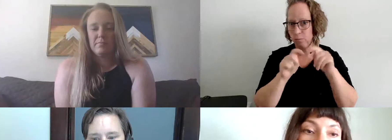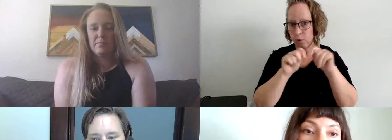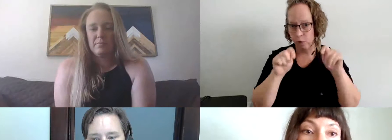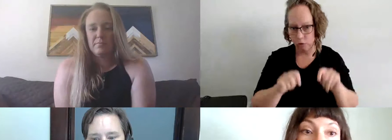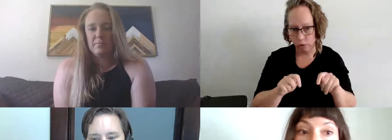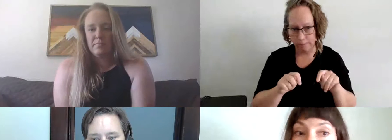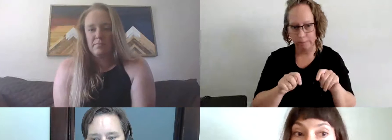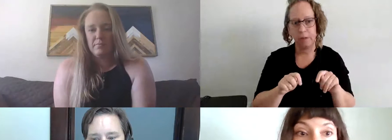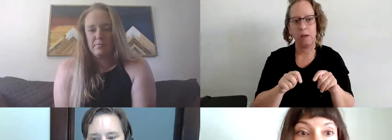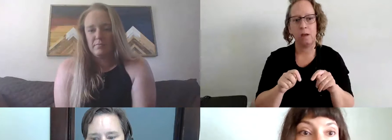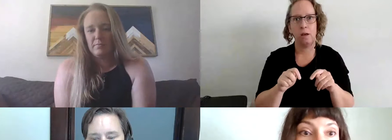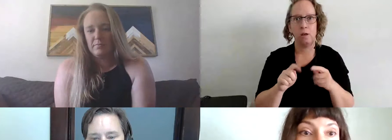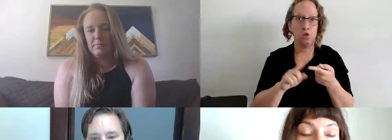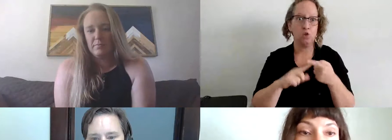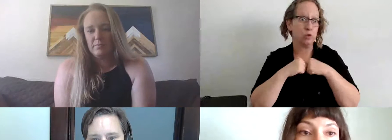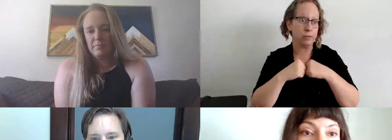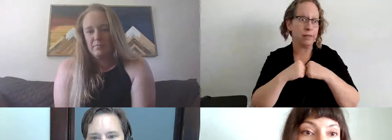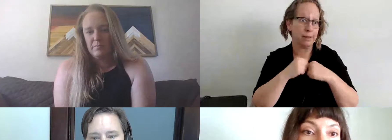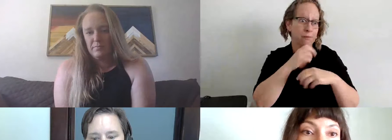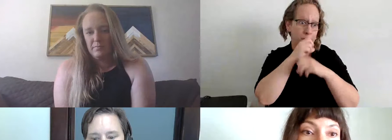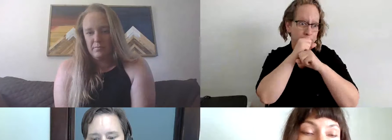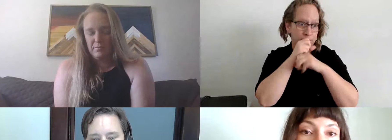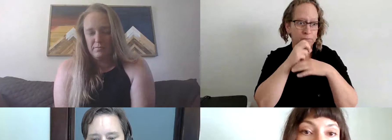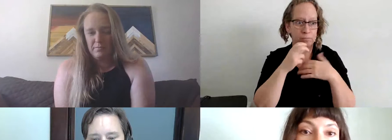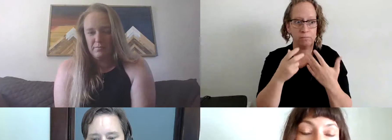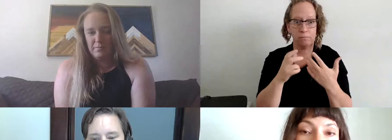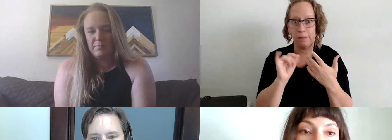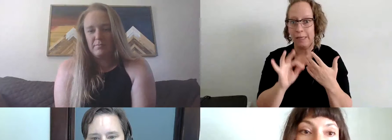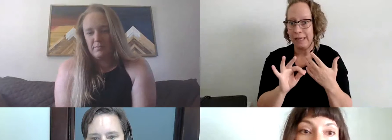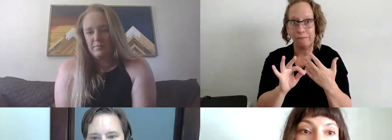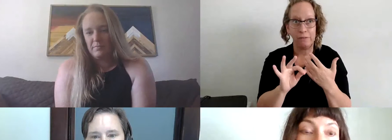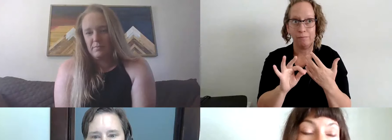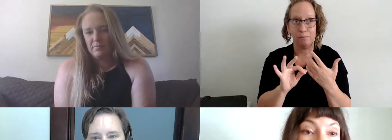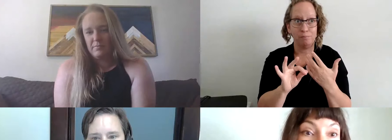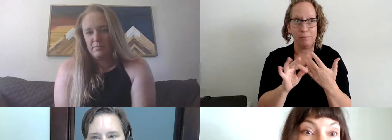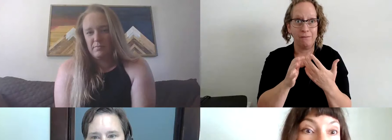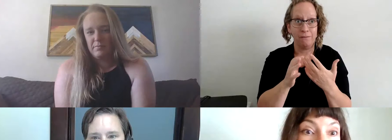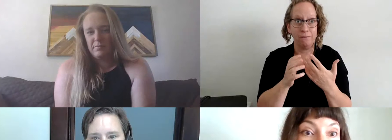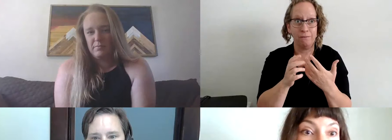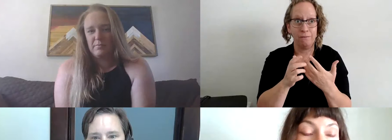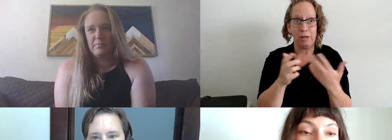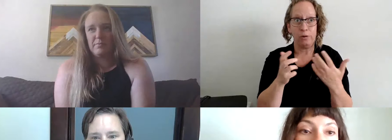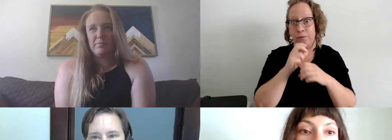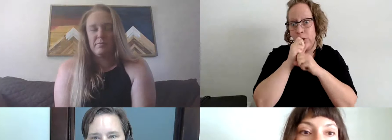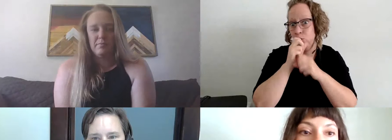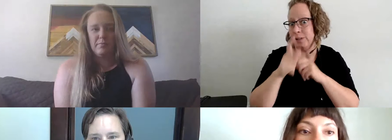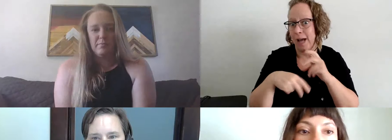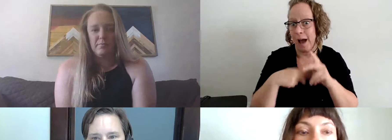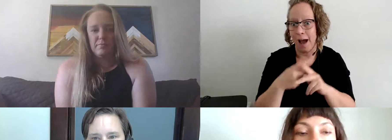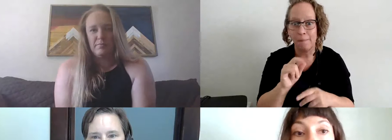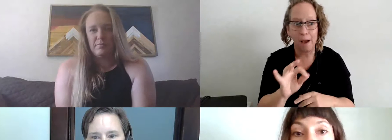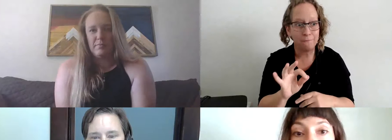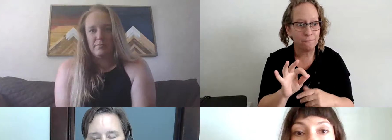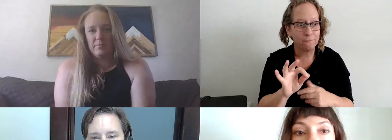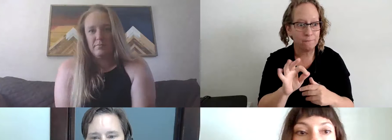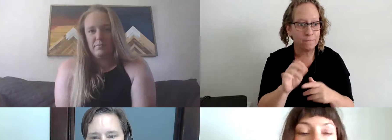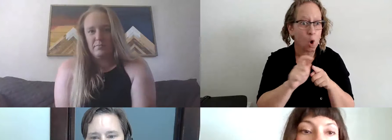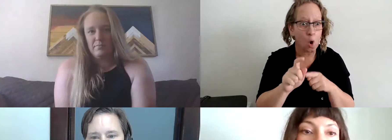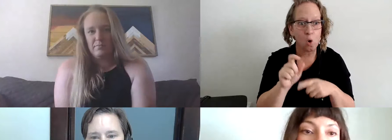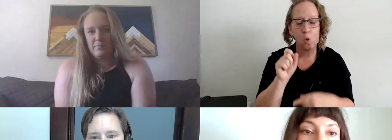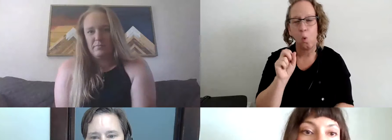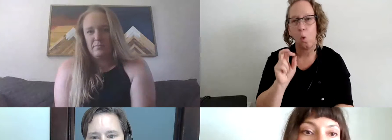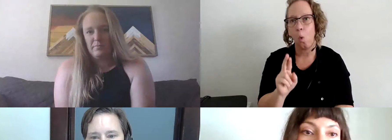transcript to protect confidentiality in case it was a very confidential type of call.